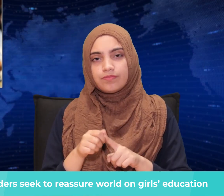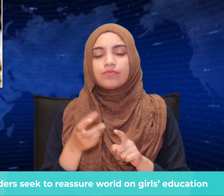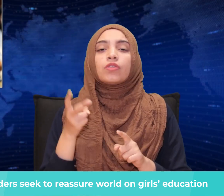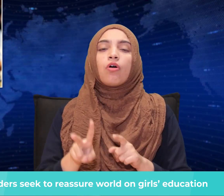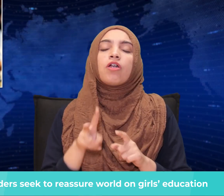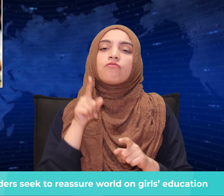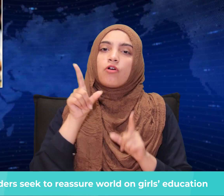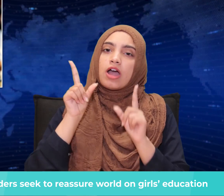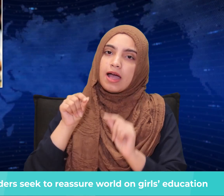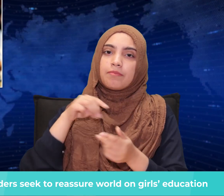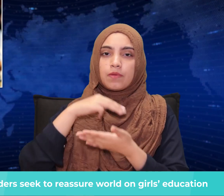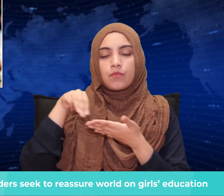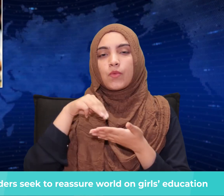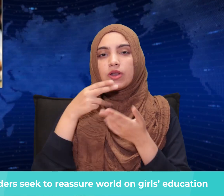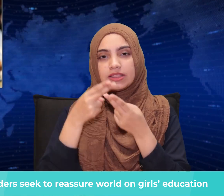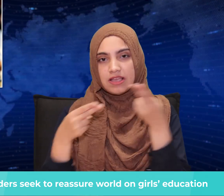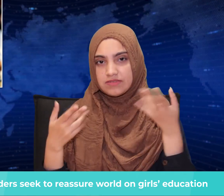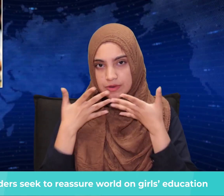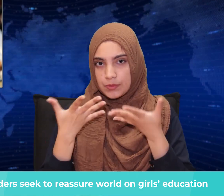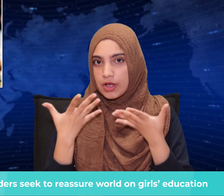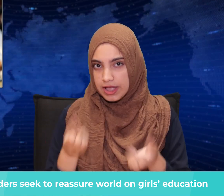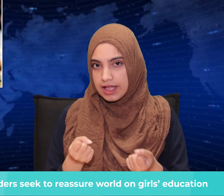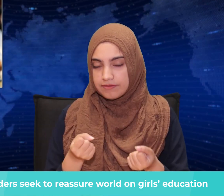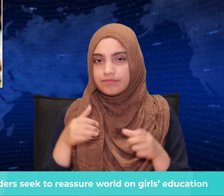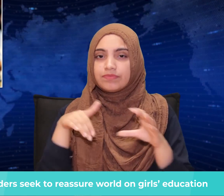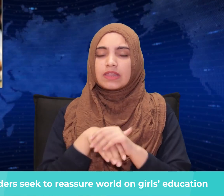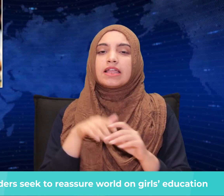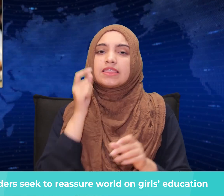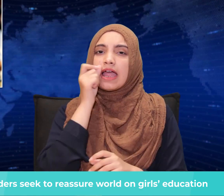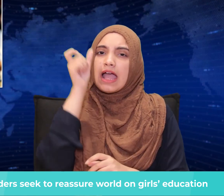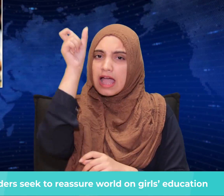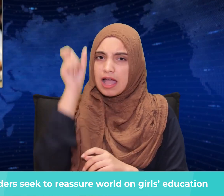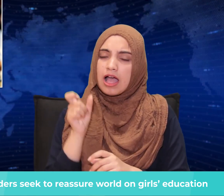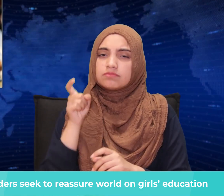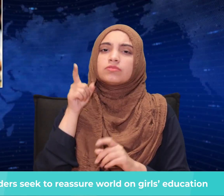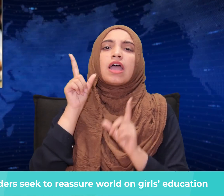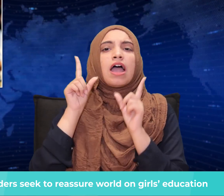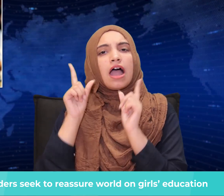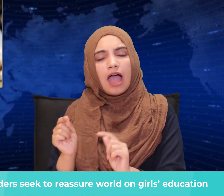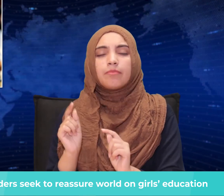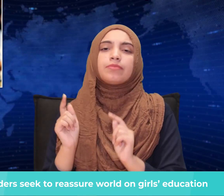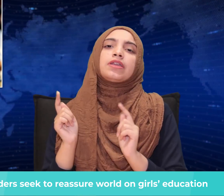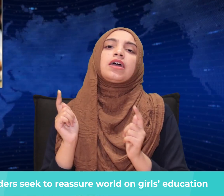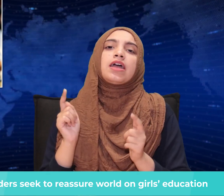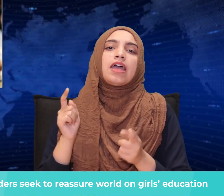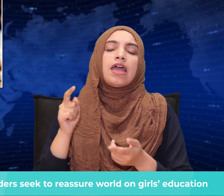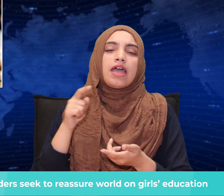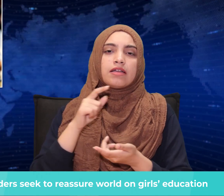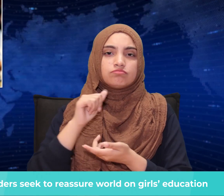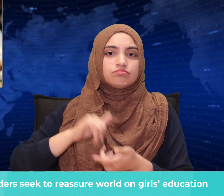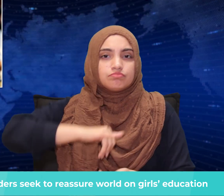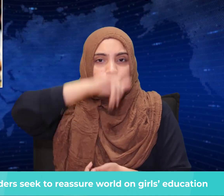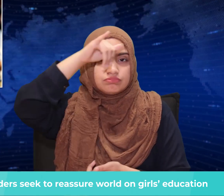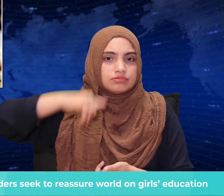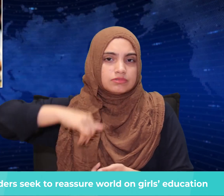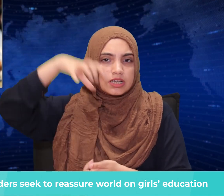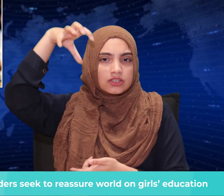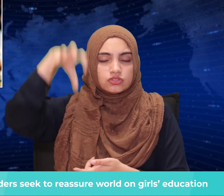has said. Hamid Karzai International Airport, which was the scene of a chaotic